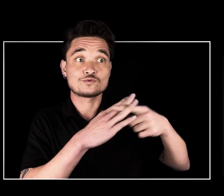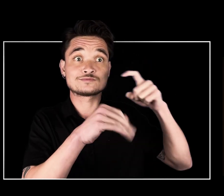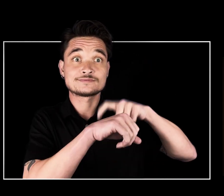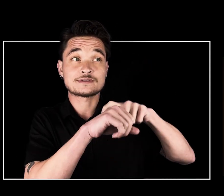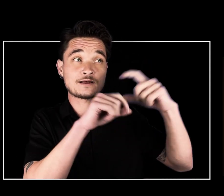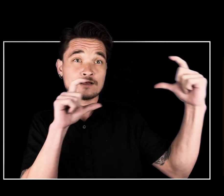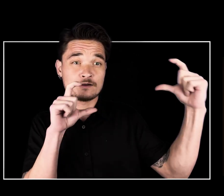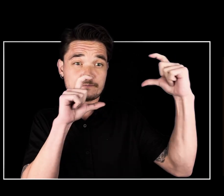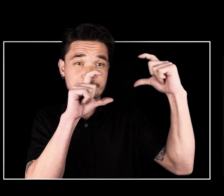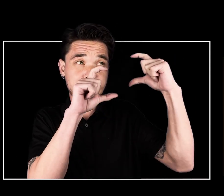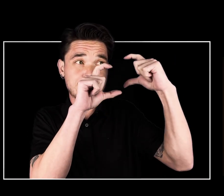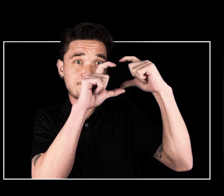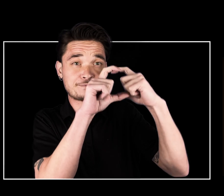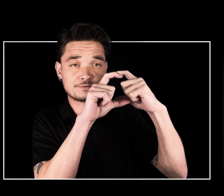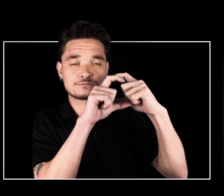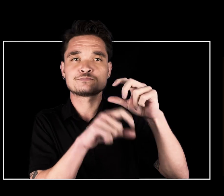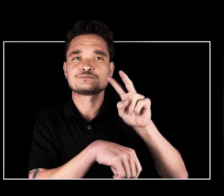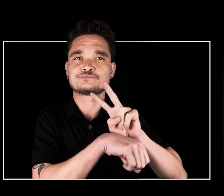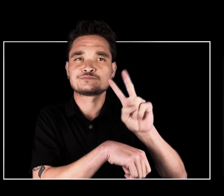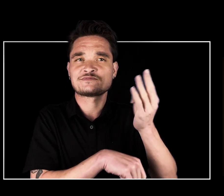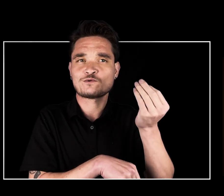The eclipse will start at 2.14pm,